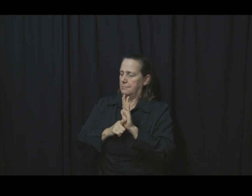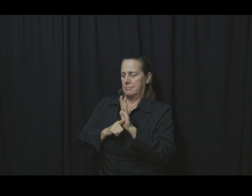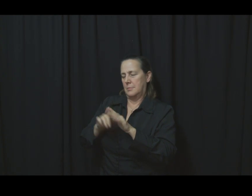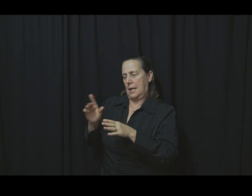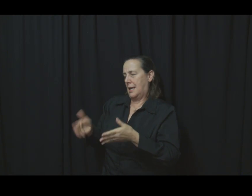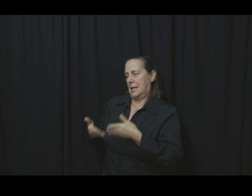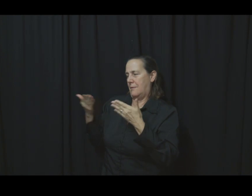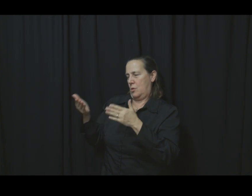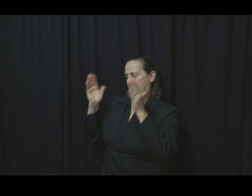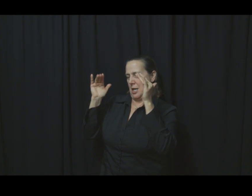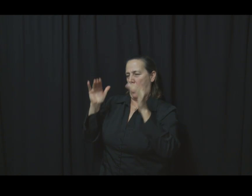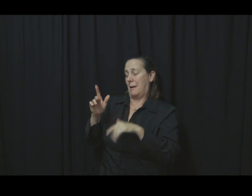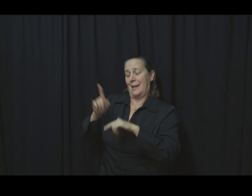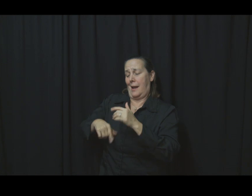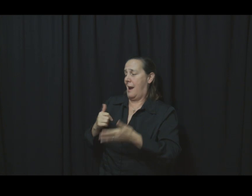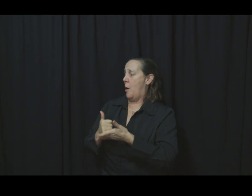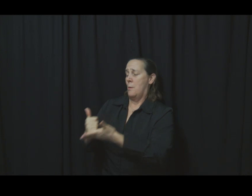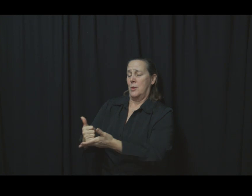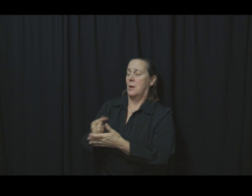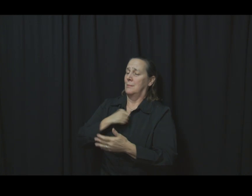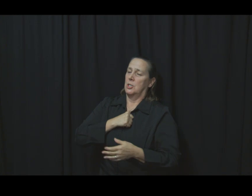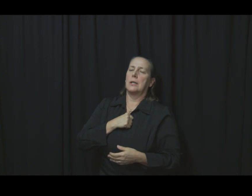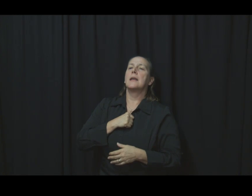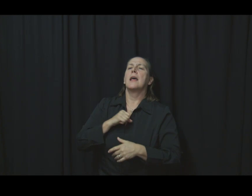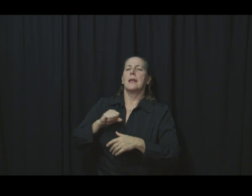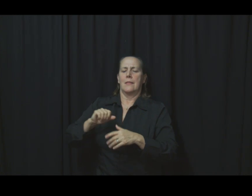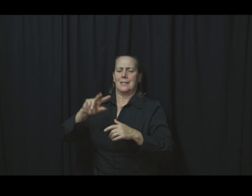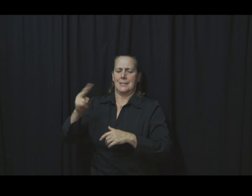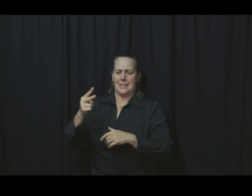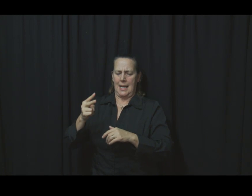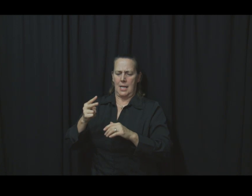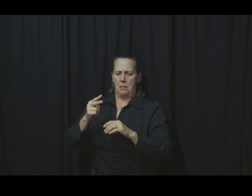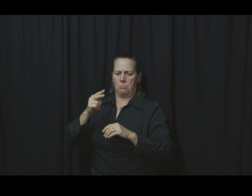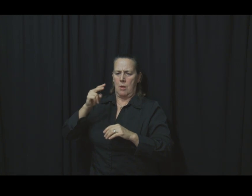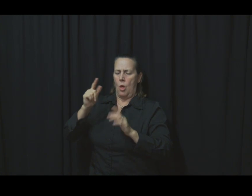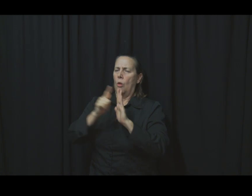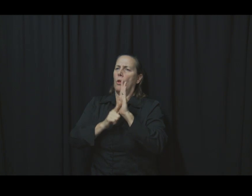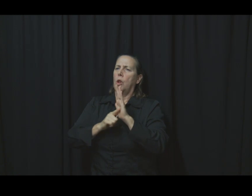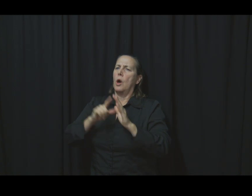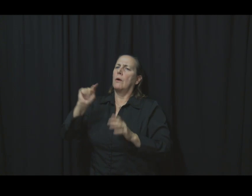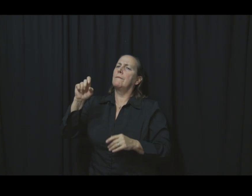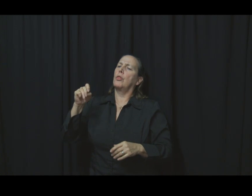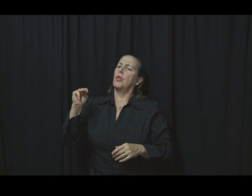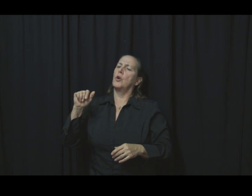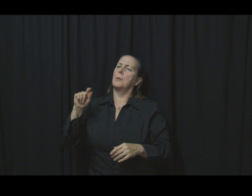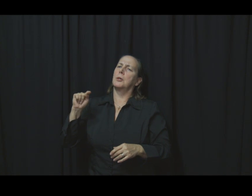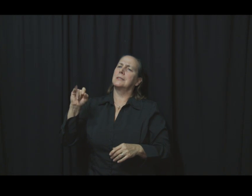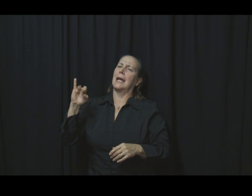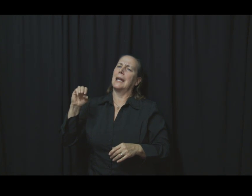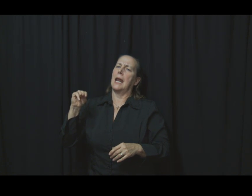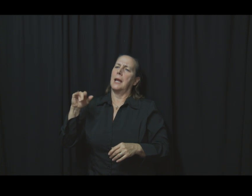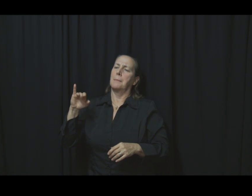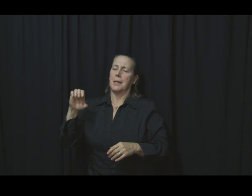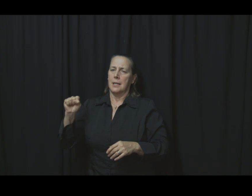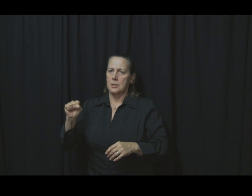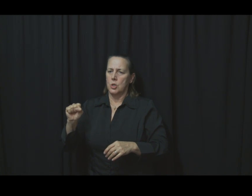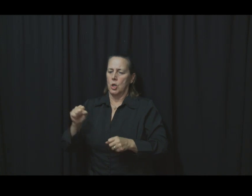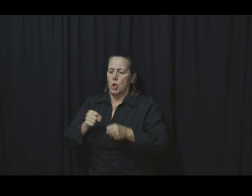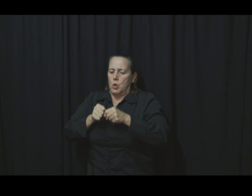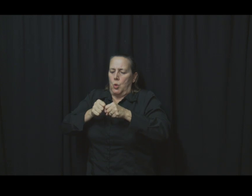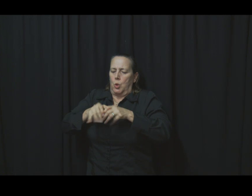I can't help you. And the second law of thermodynamics basically is where you lose energy to